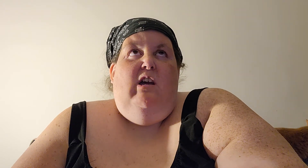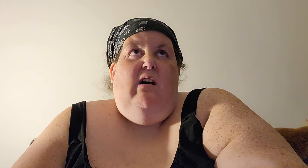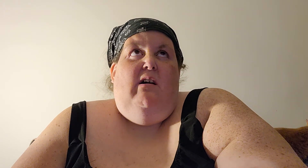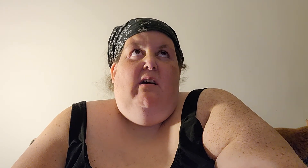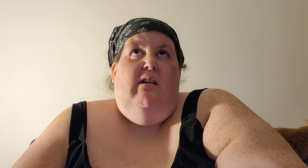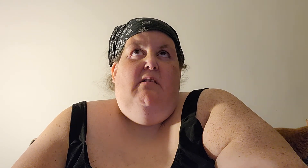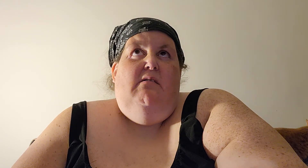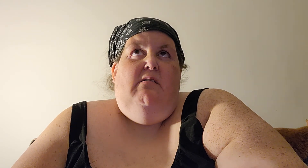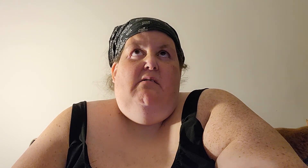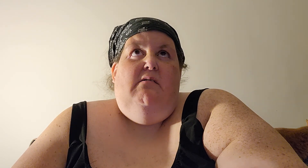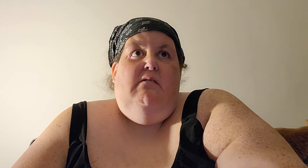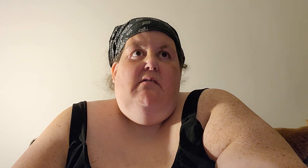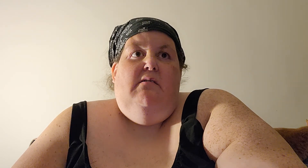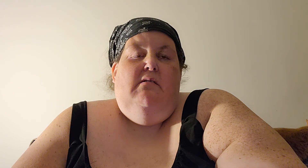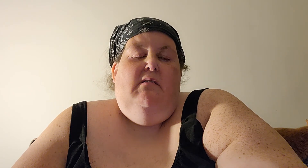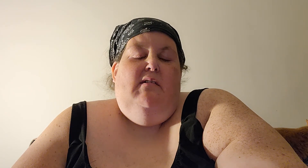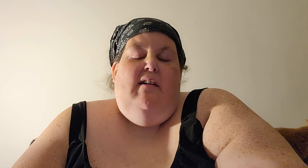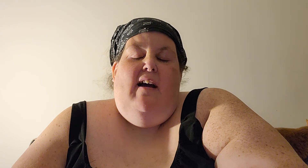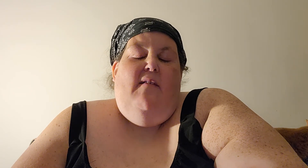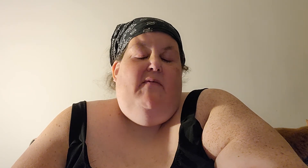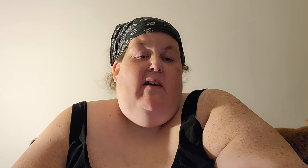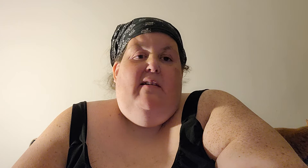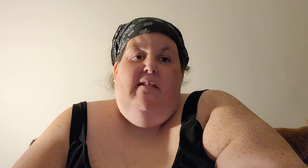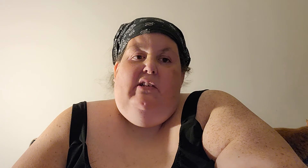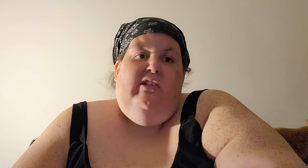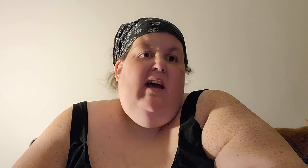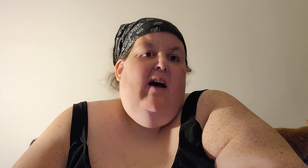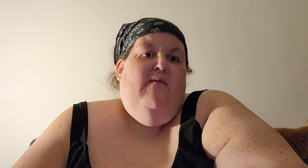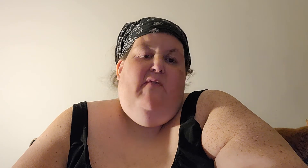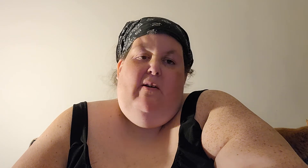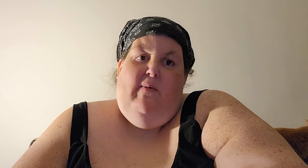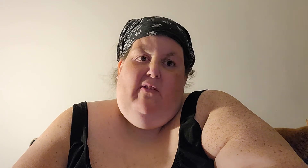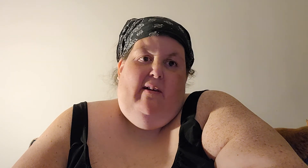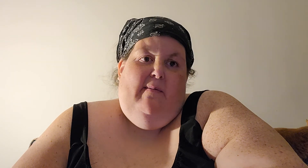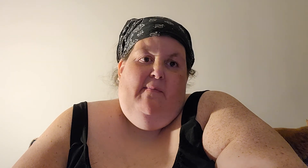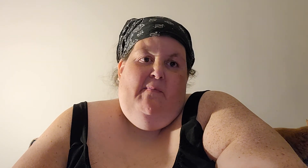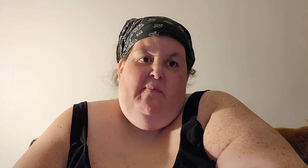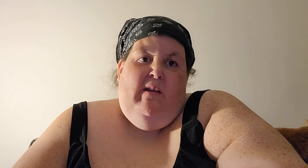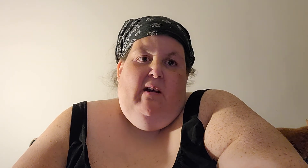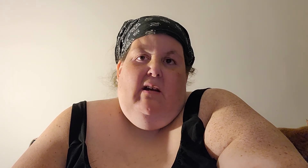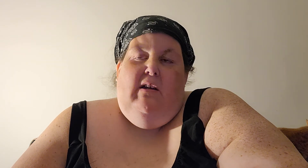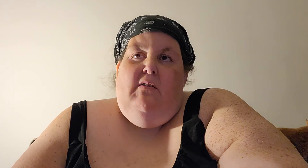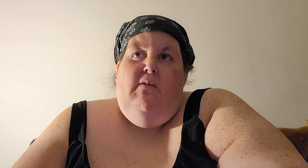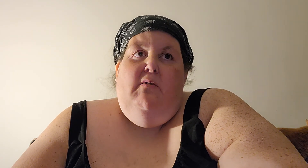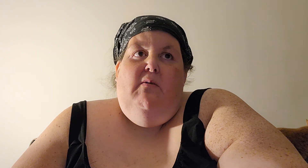Yeah, and have fun. Just have fun with it. You know,